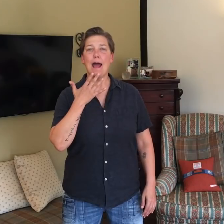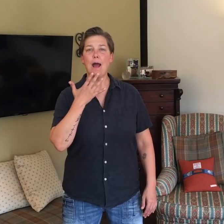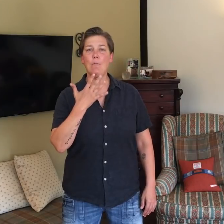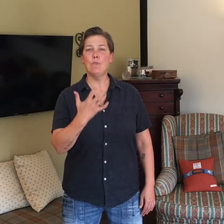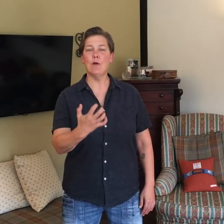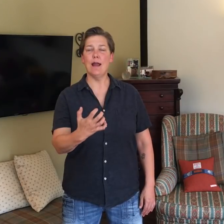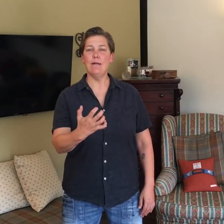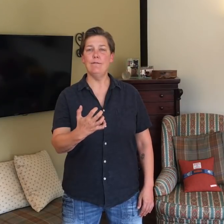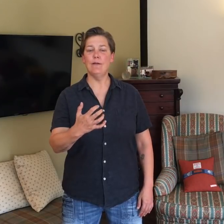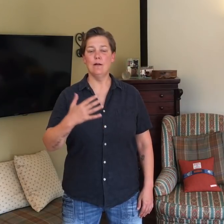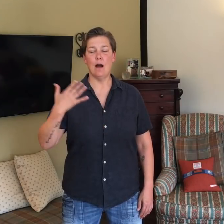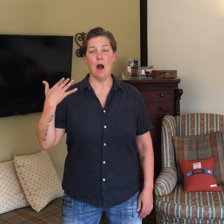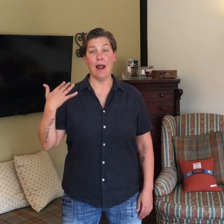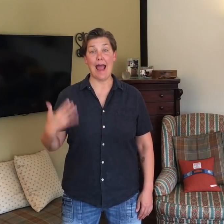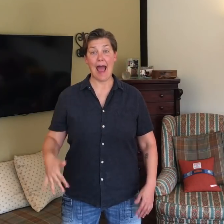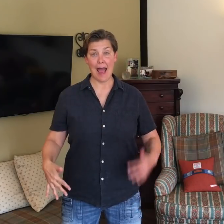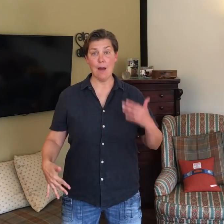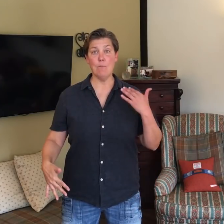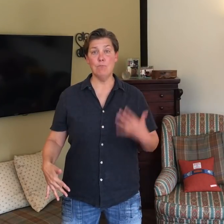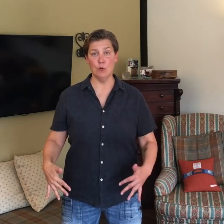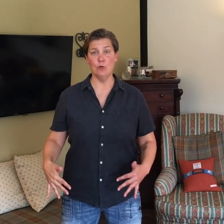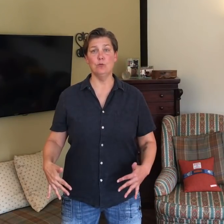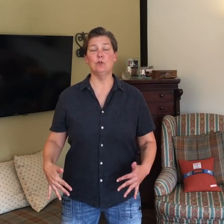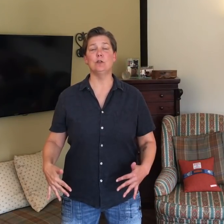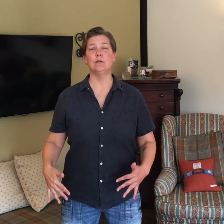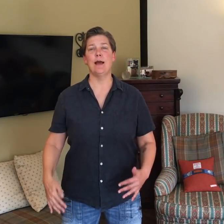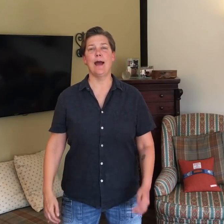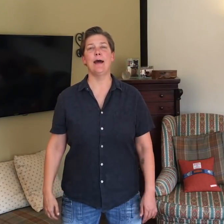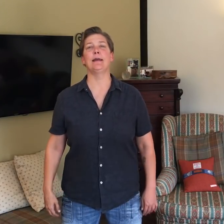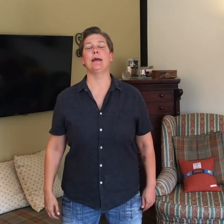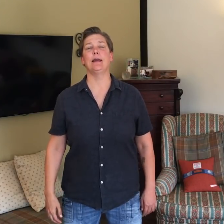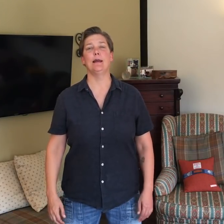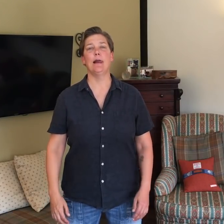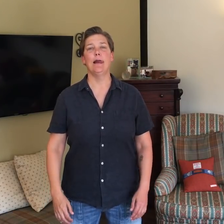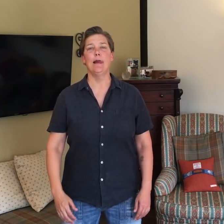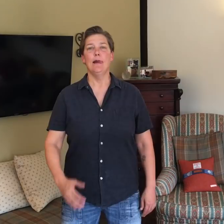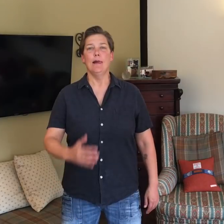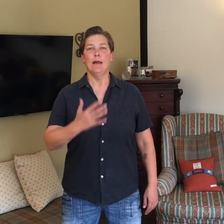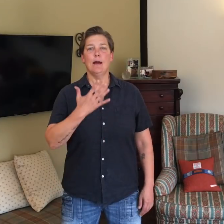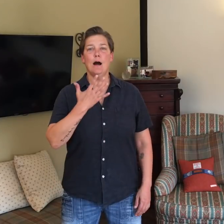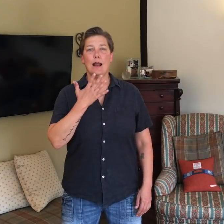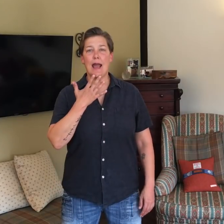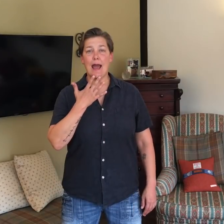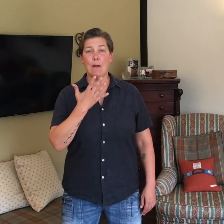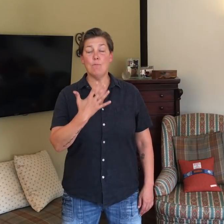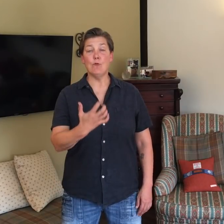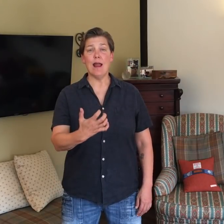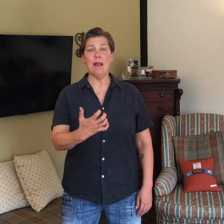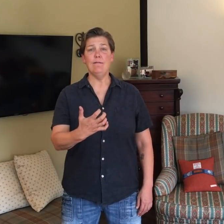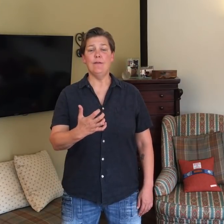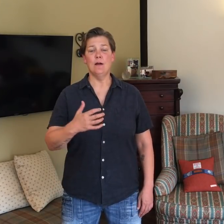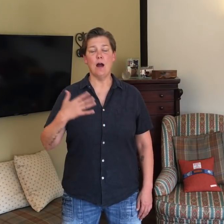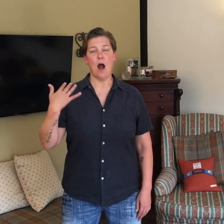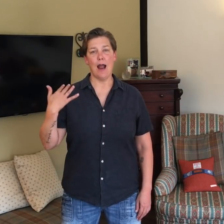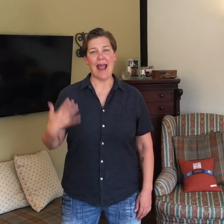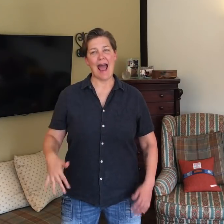am brave, I am bruised. And again, I am brave, I